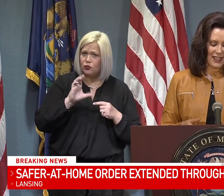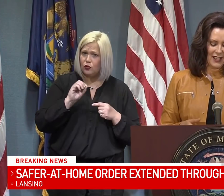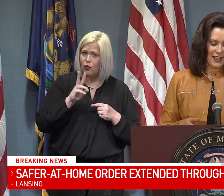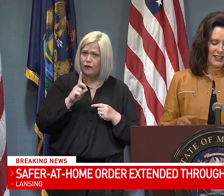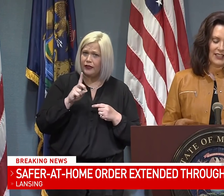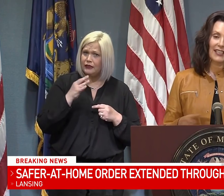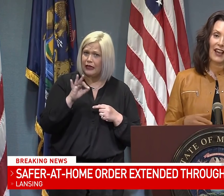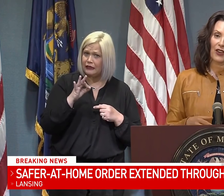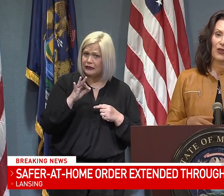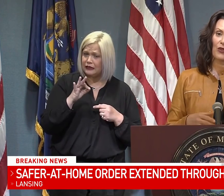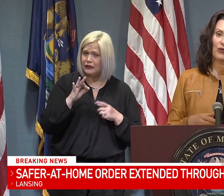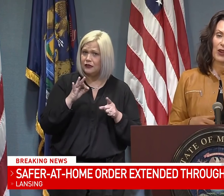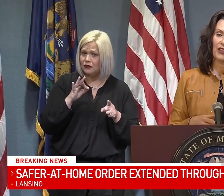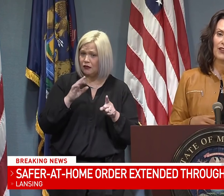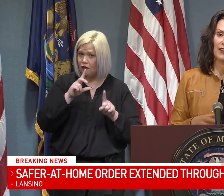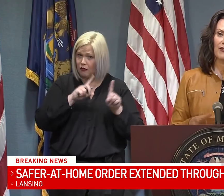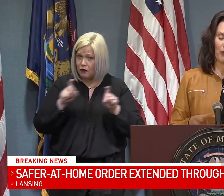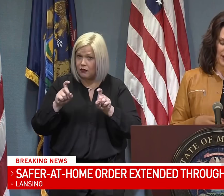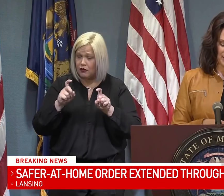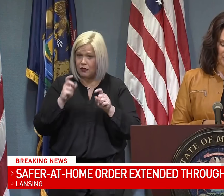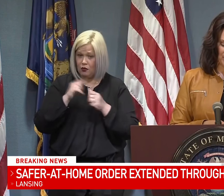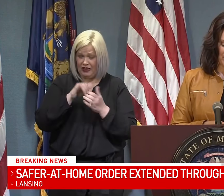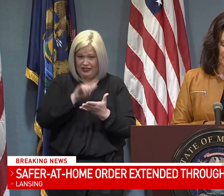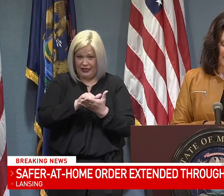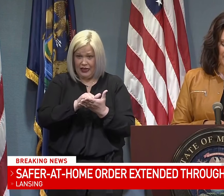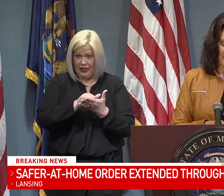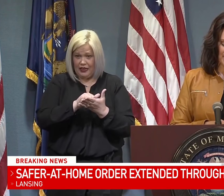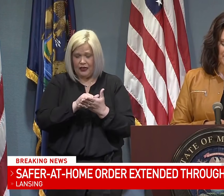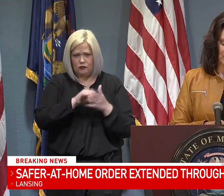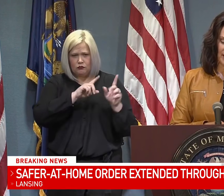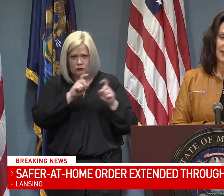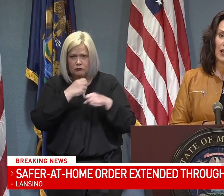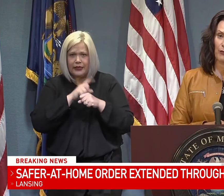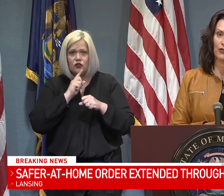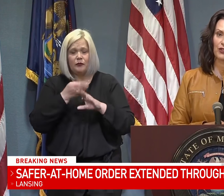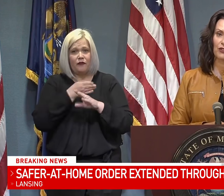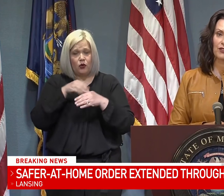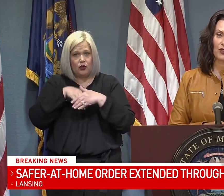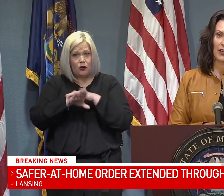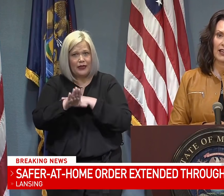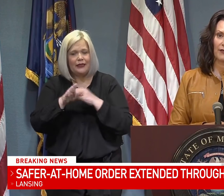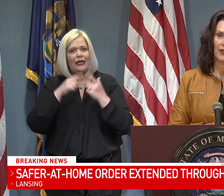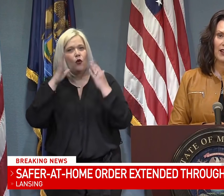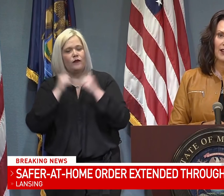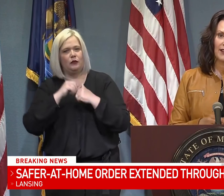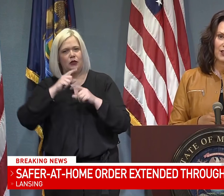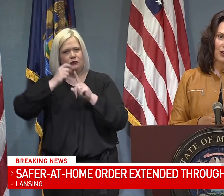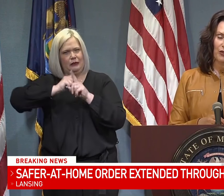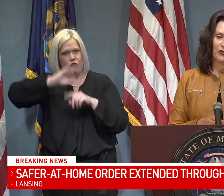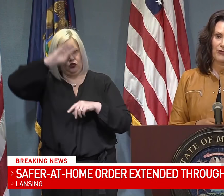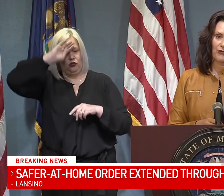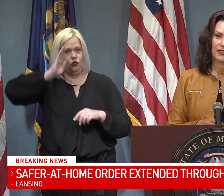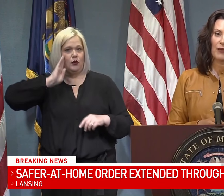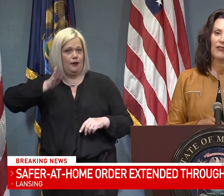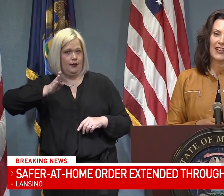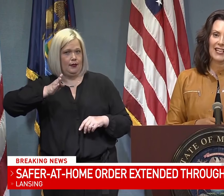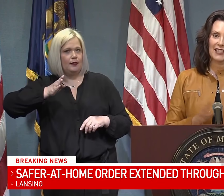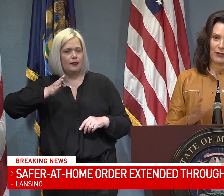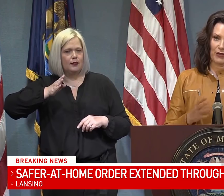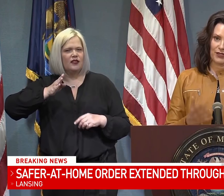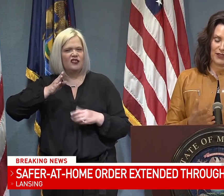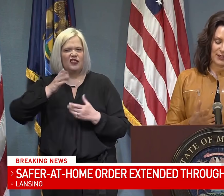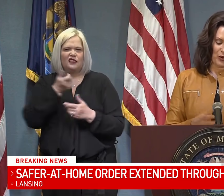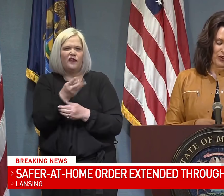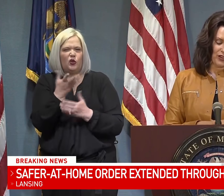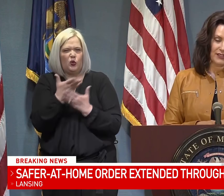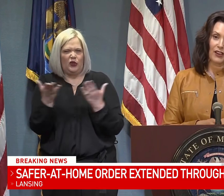COVID-19, together with, if practicable and possible, a temperature screening. These are some of the